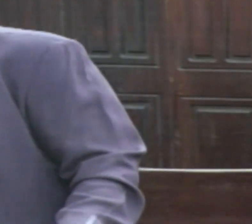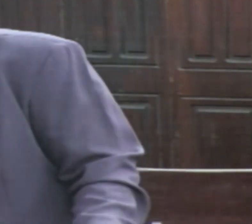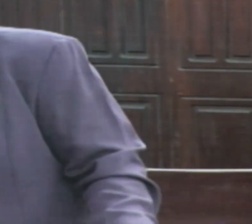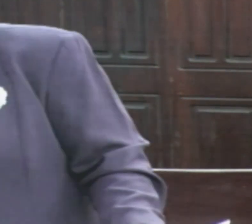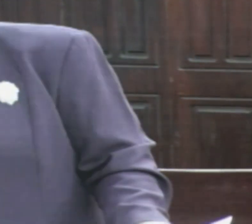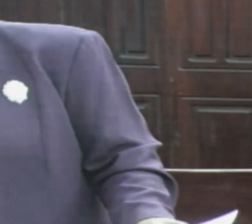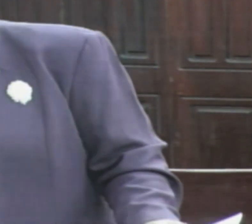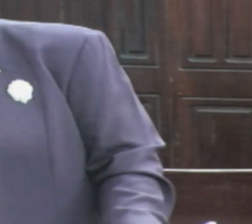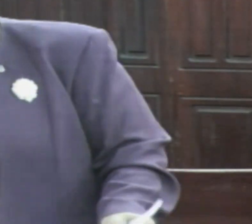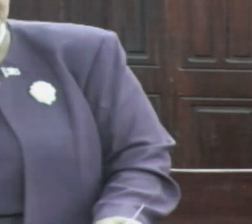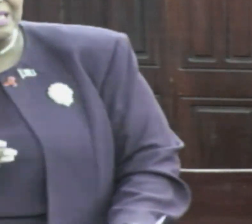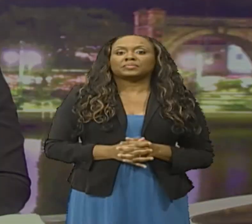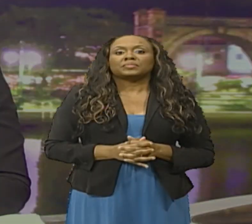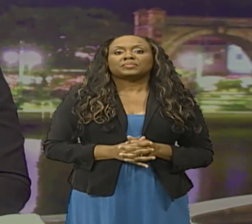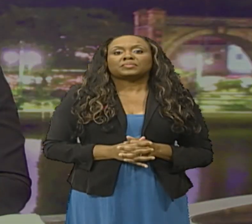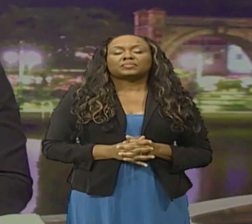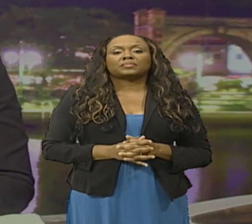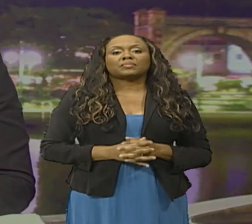St. Peter.